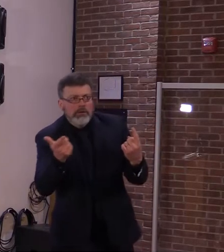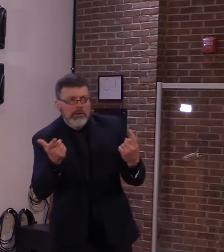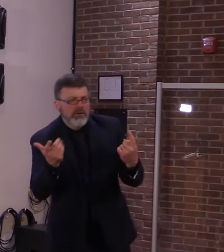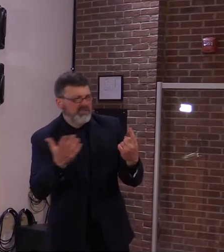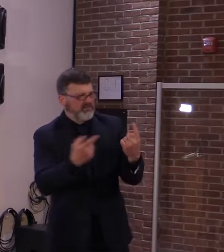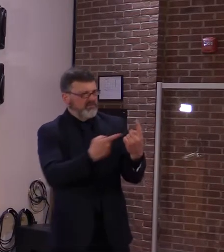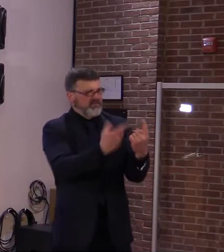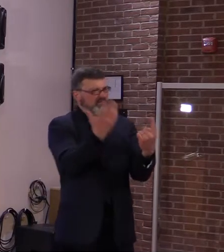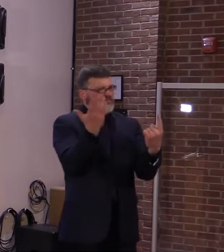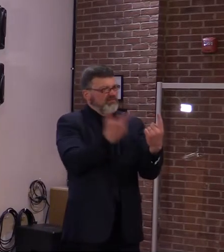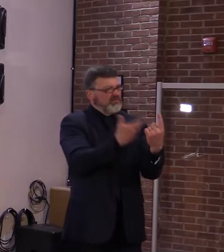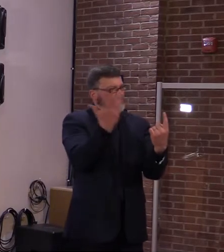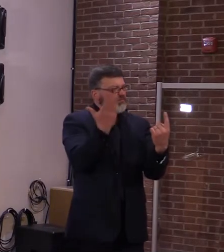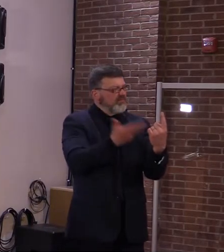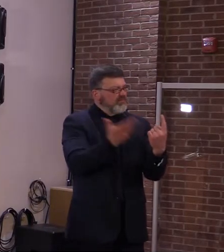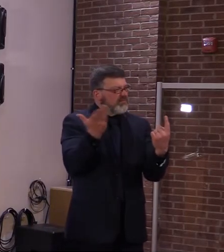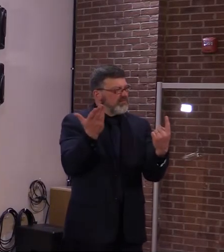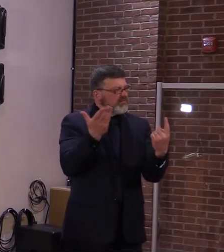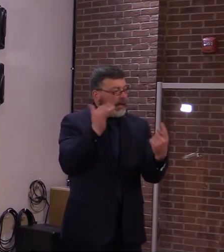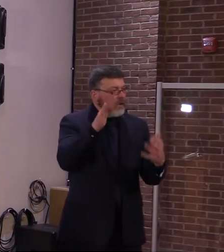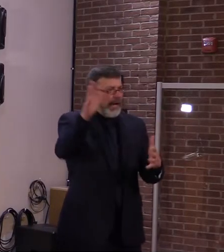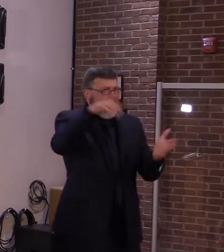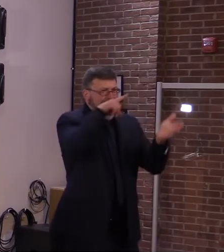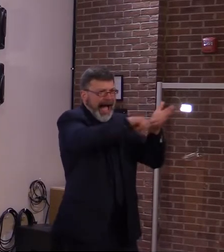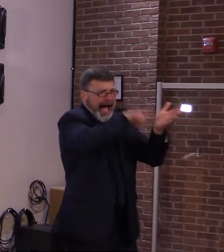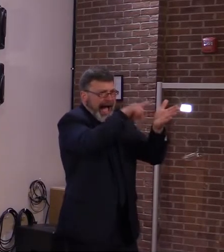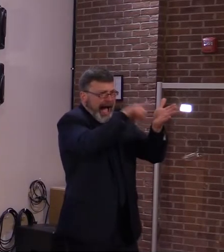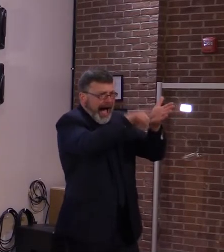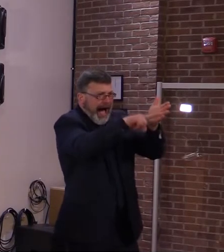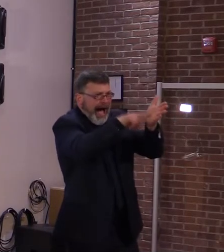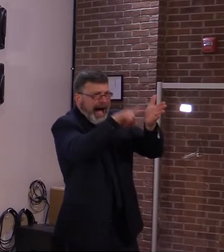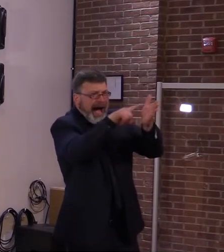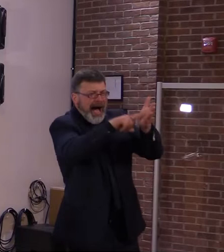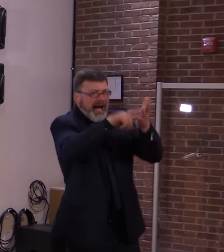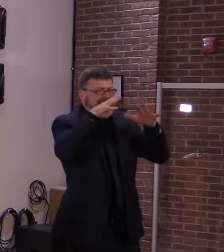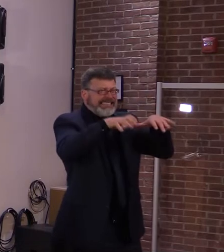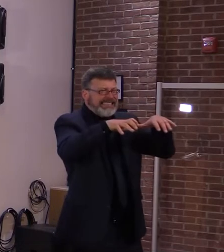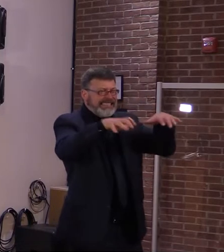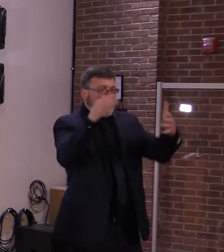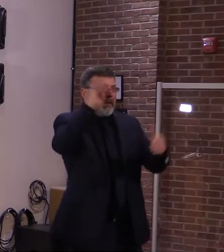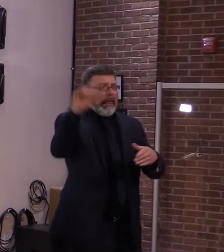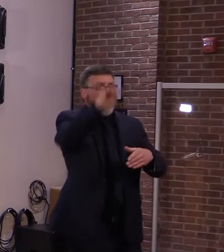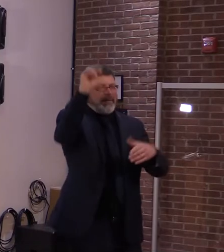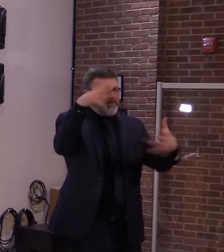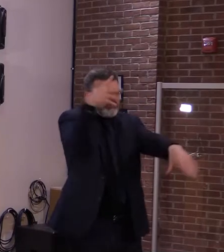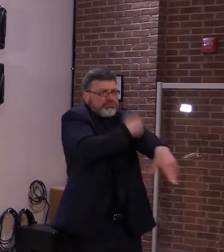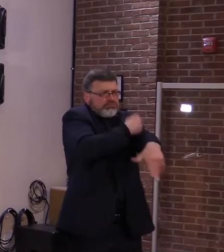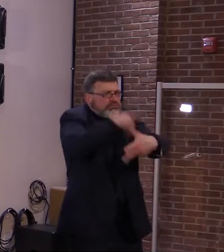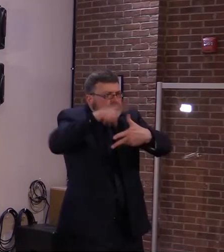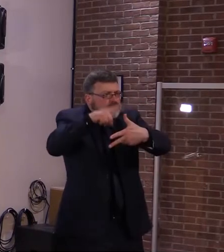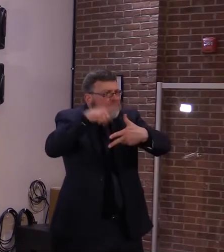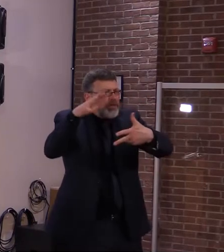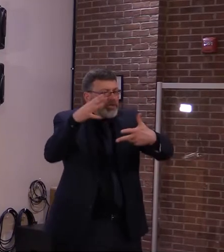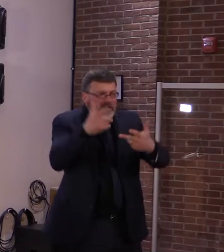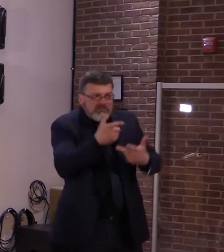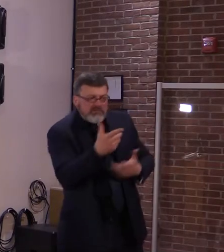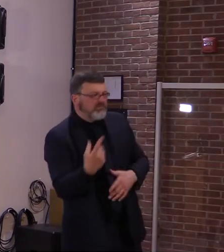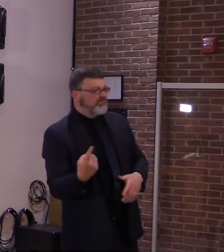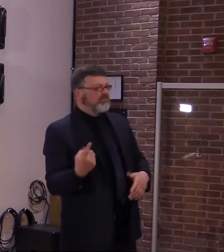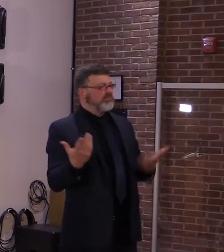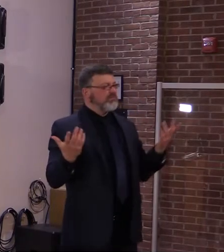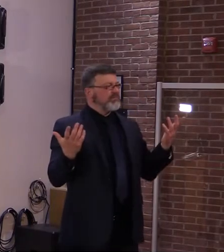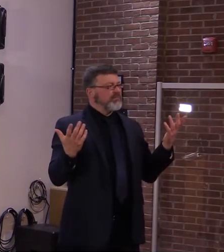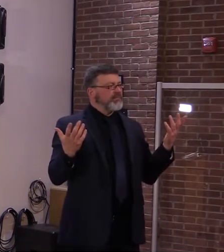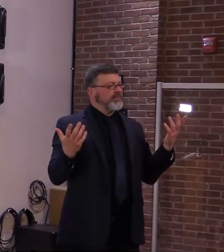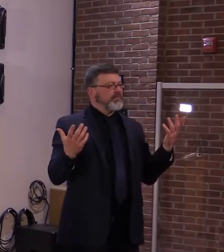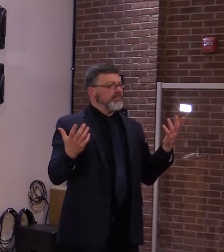date. I wouldn't want to advise her on the second dose again, because she needs to be assured by a healthcare professional